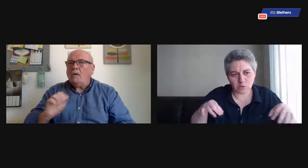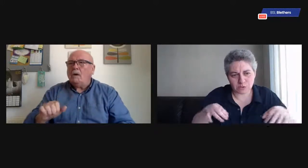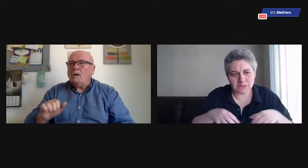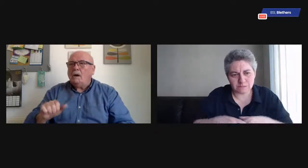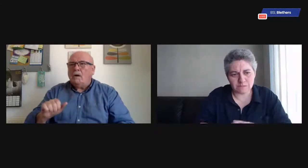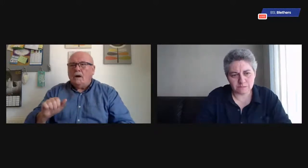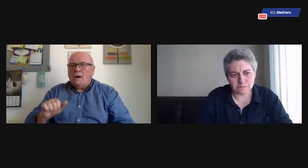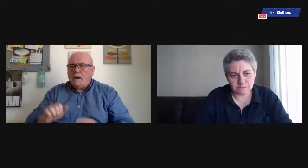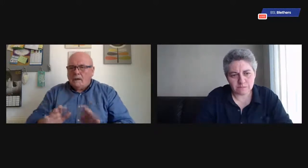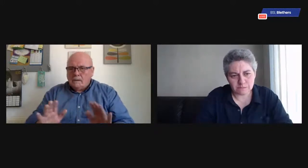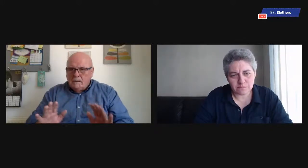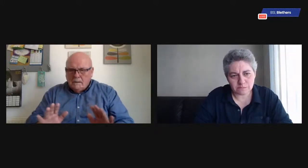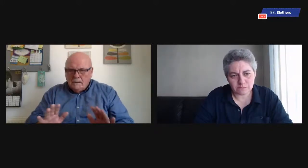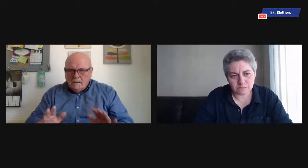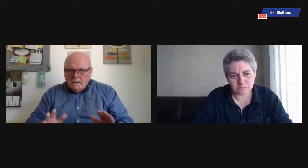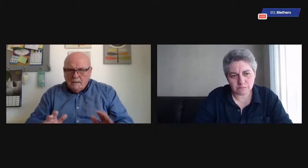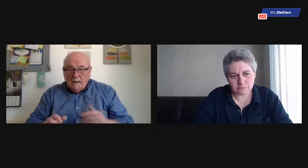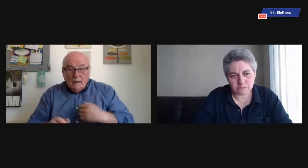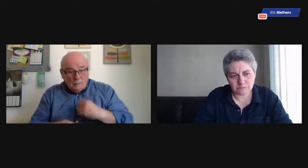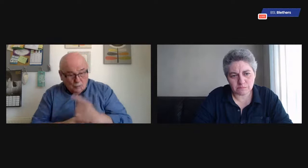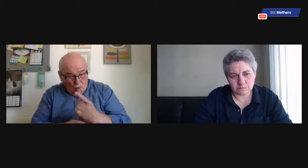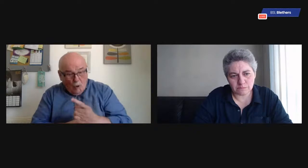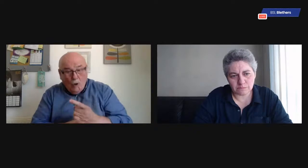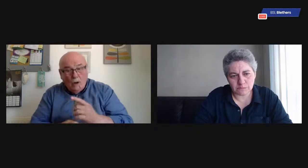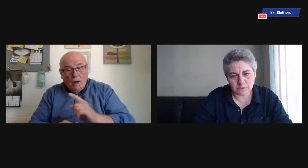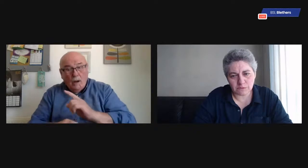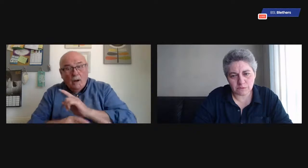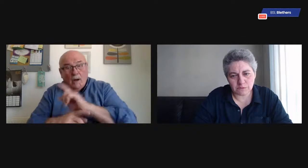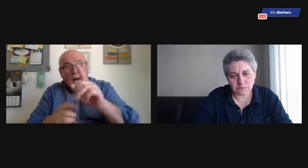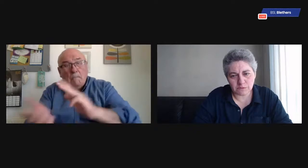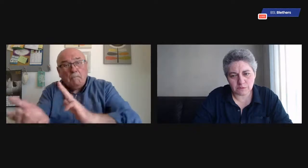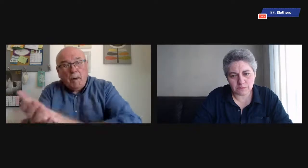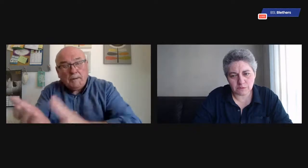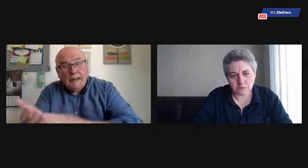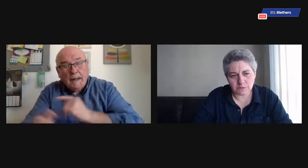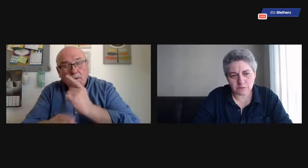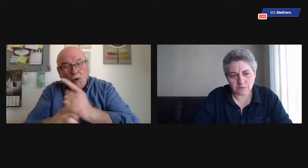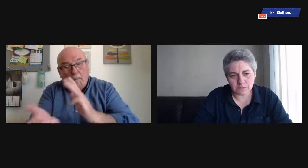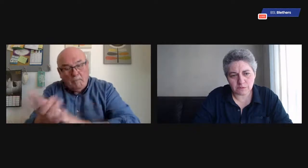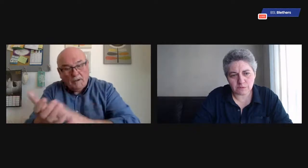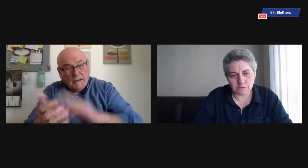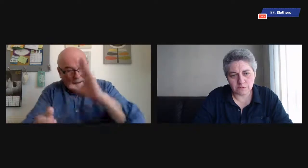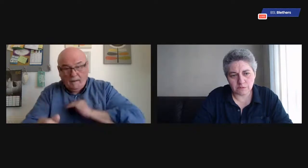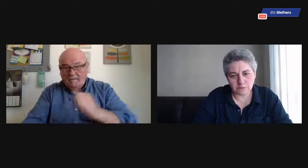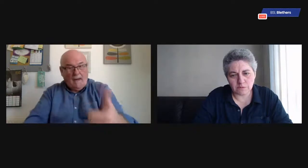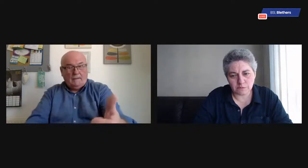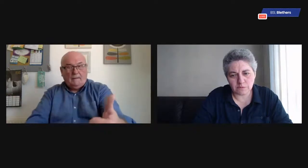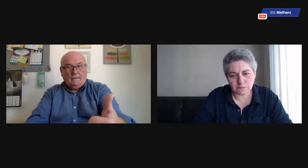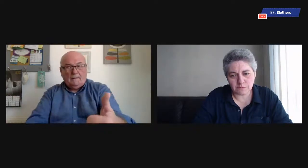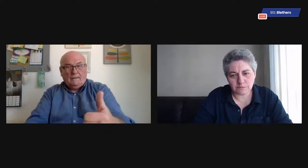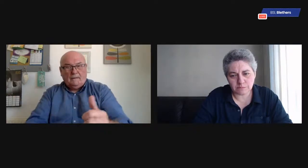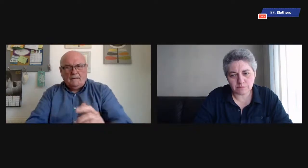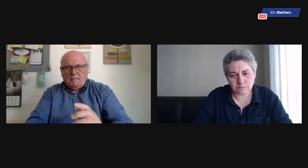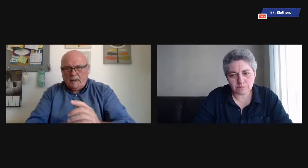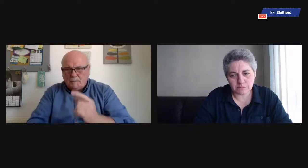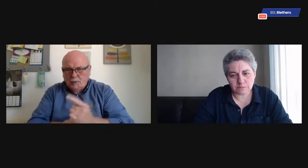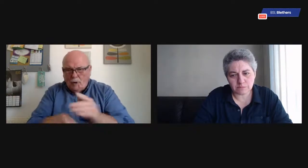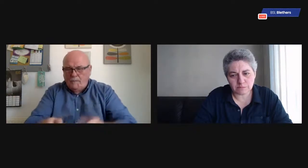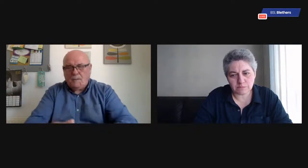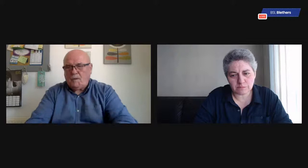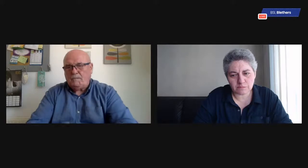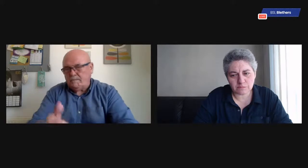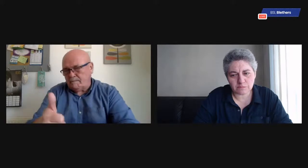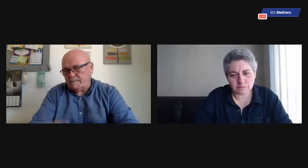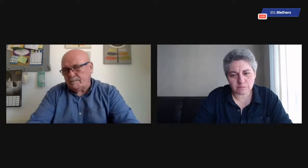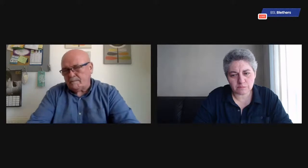of the trade, which is they'll say, do you remember me? And I go, no. Oh, what happening? All right, okay, all right. And then you just